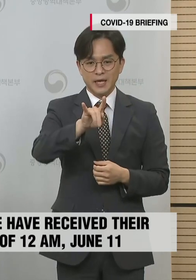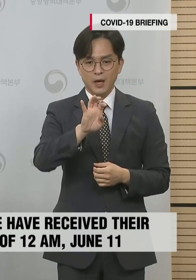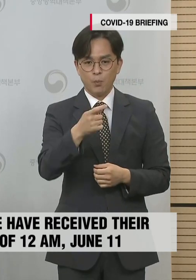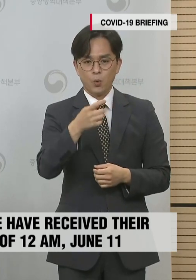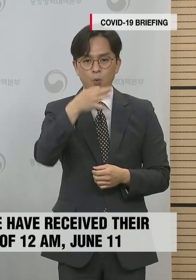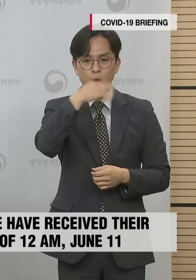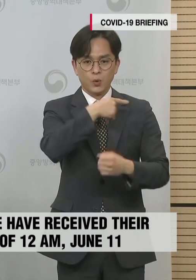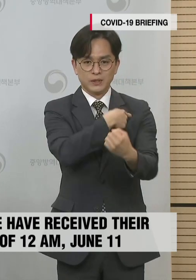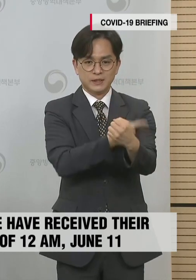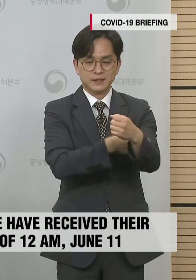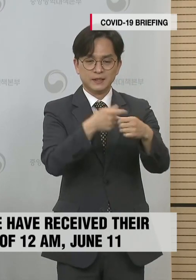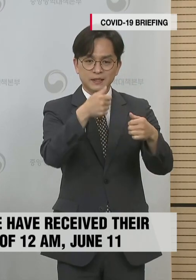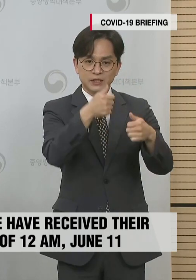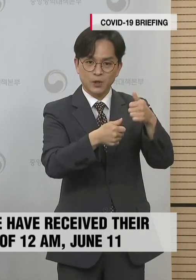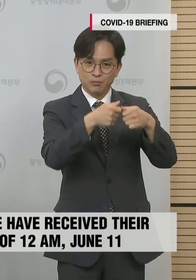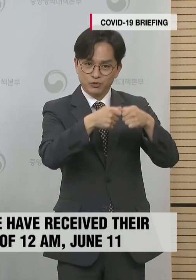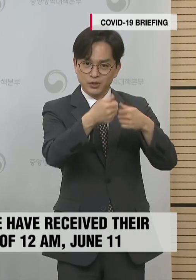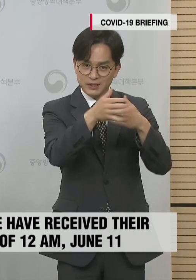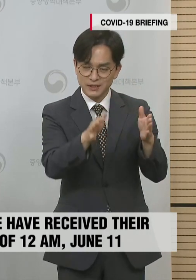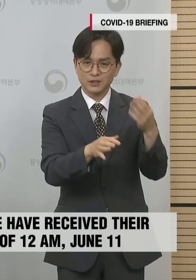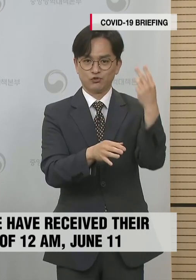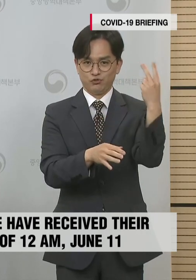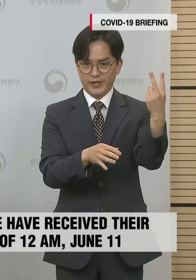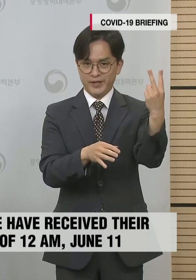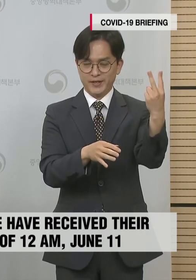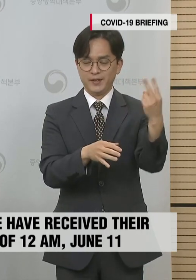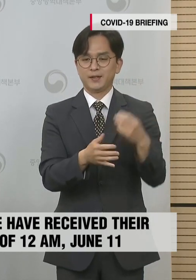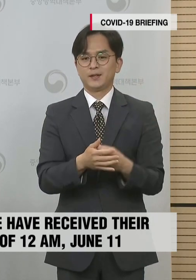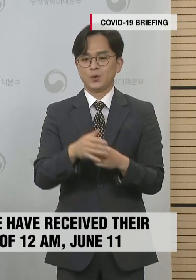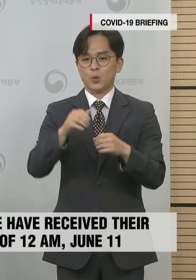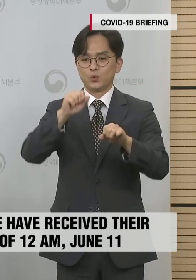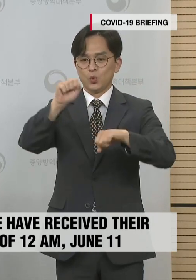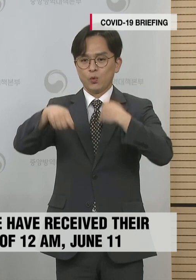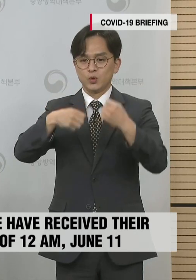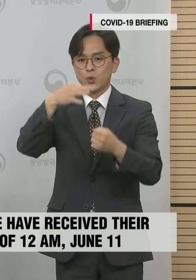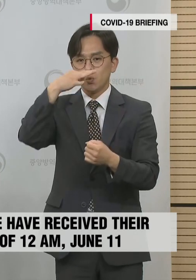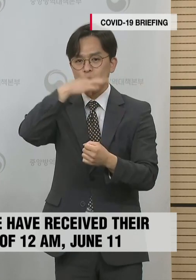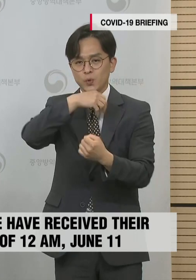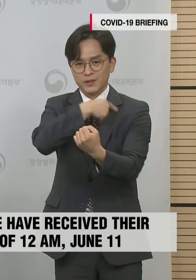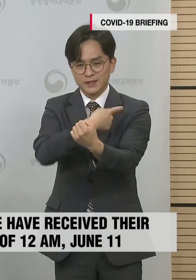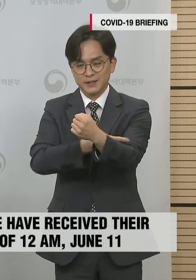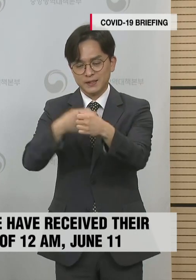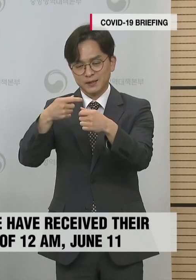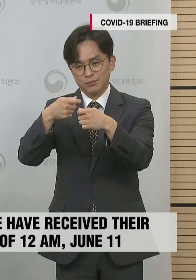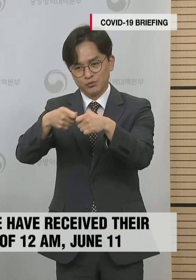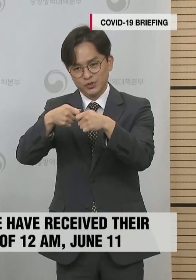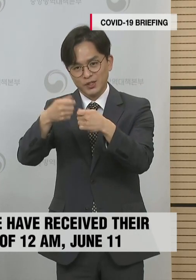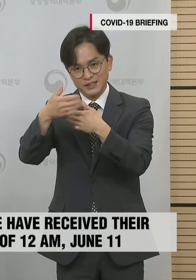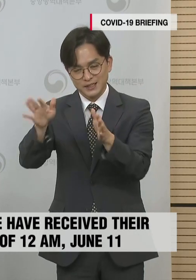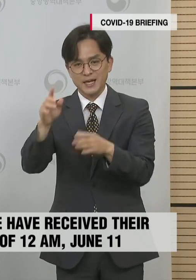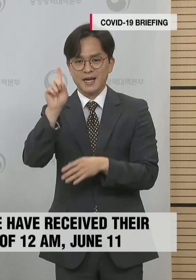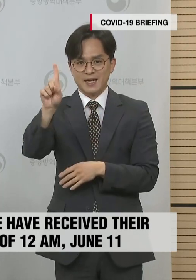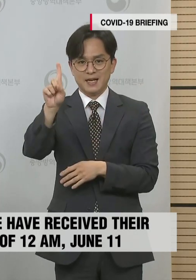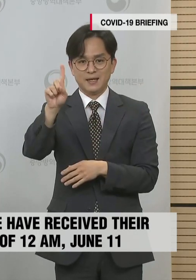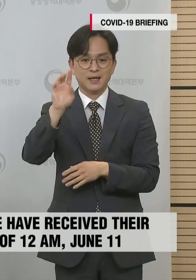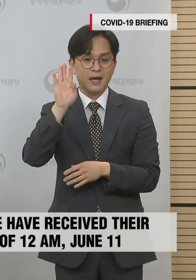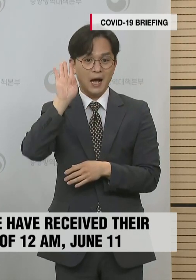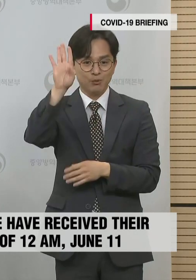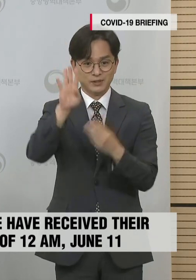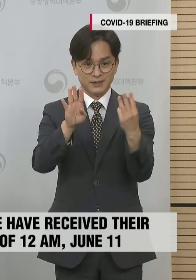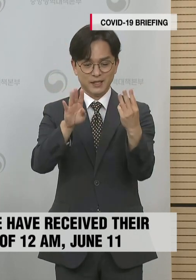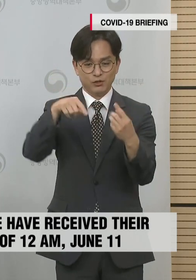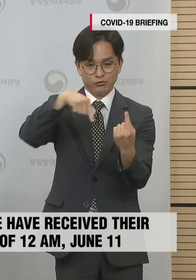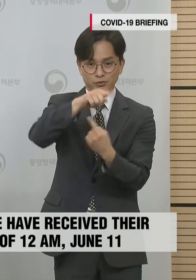labs, and therefore we agreed to do so for three, and they are all under the